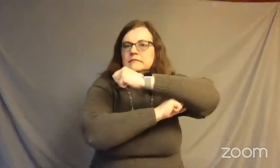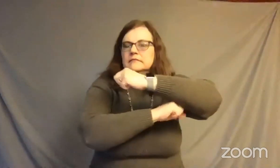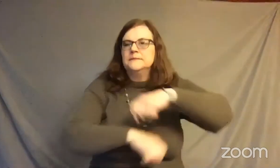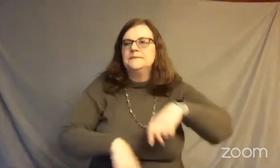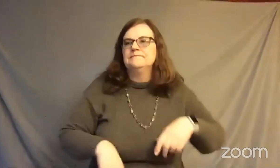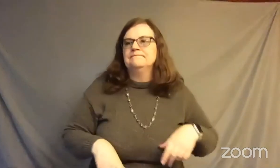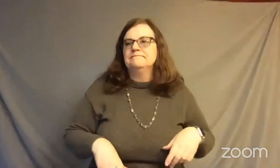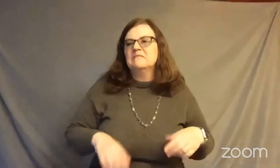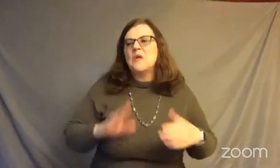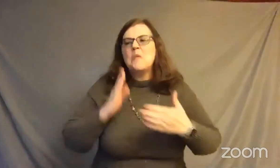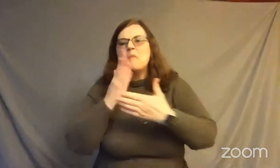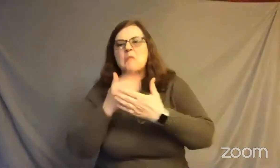But the earlier that